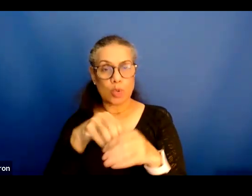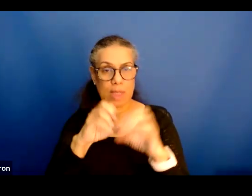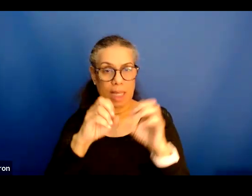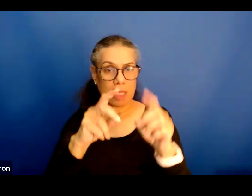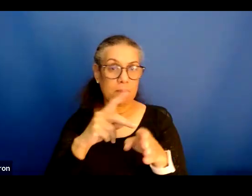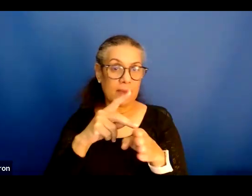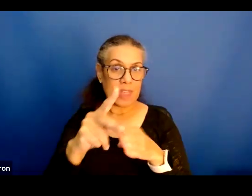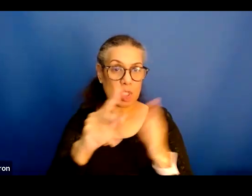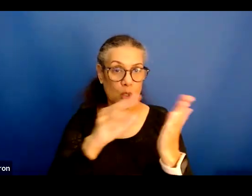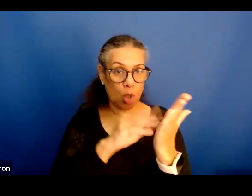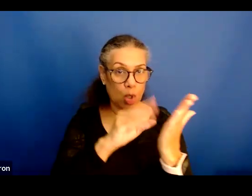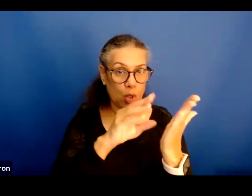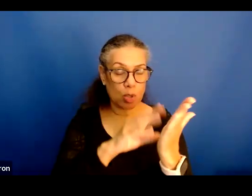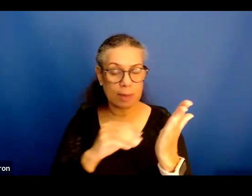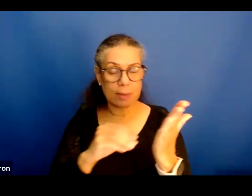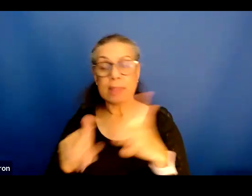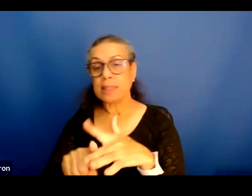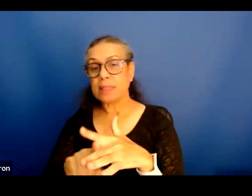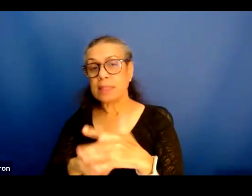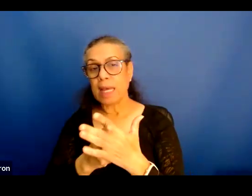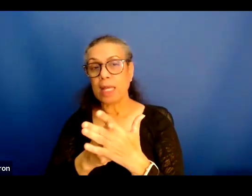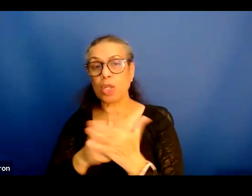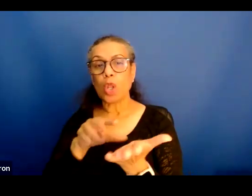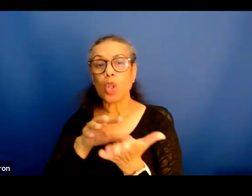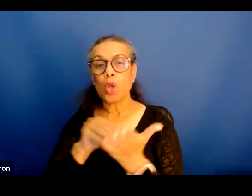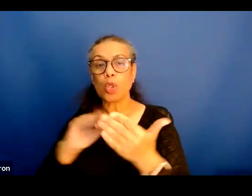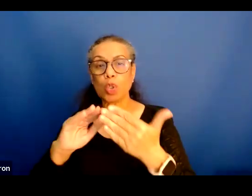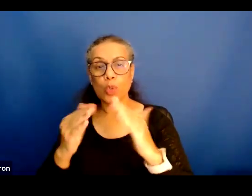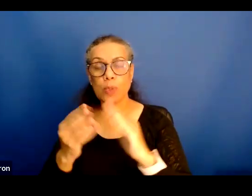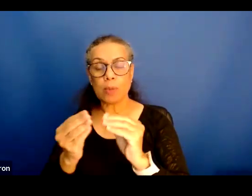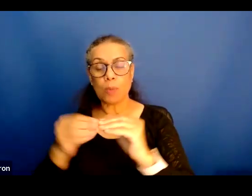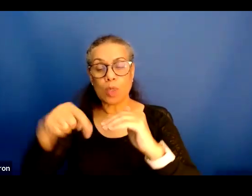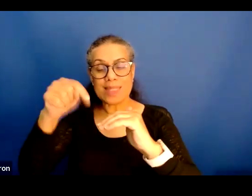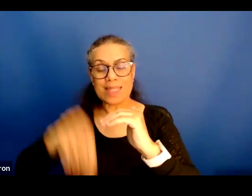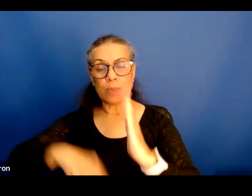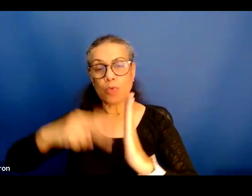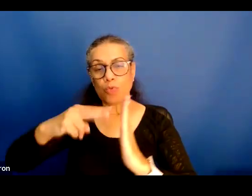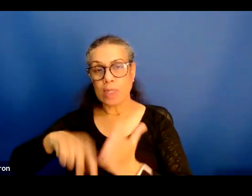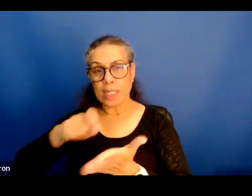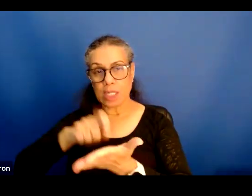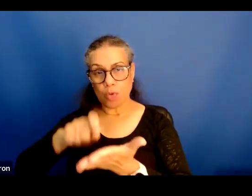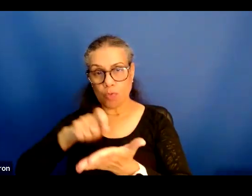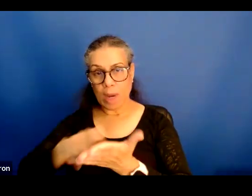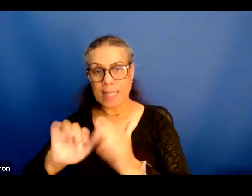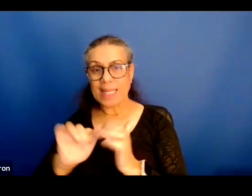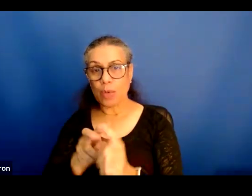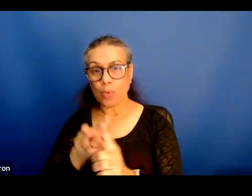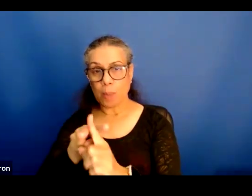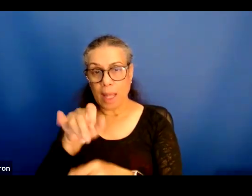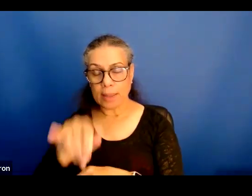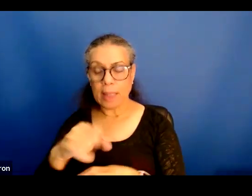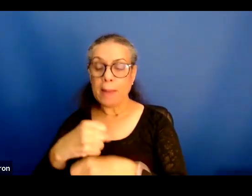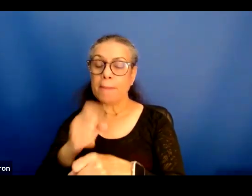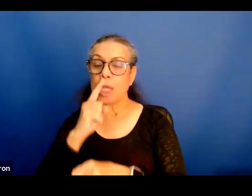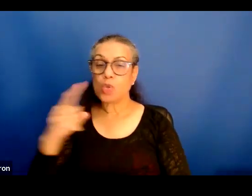professional learning, launched professional learning communities designed to deepen equitable literacy implementation, ensure coaches across